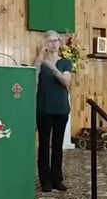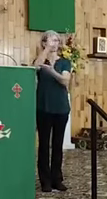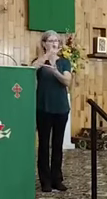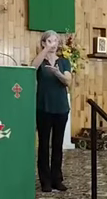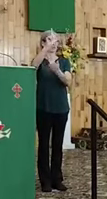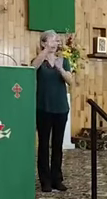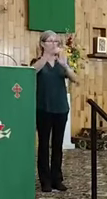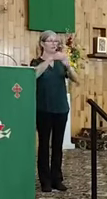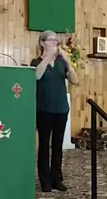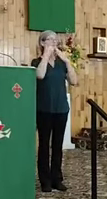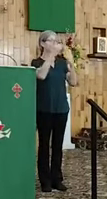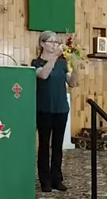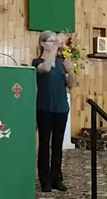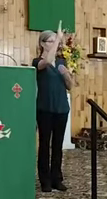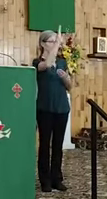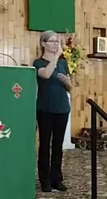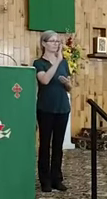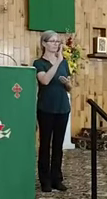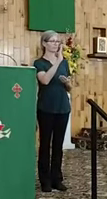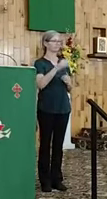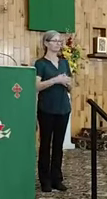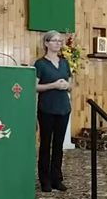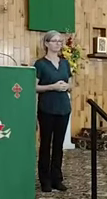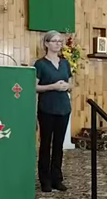Lord. Thanks.